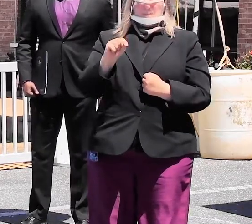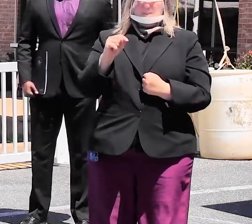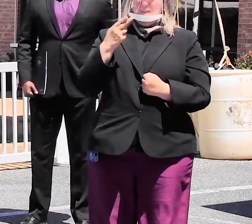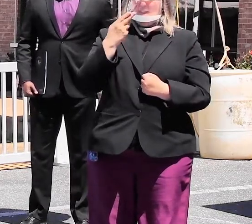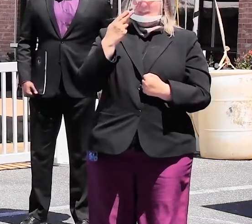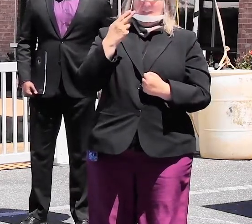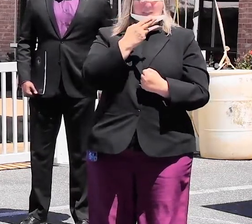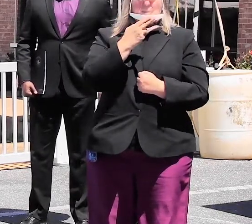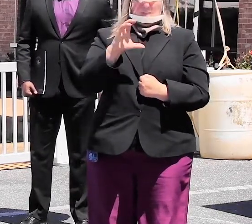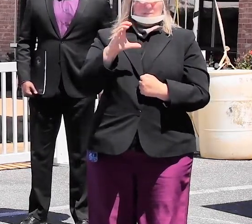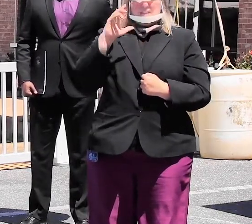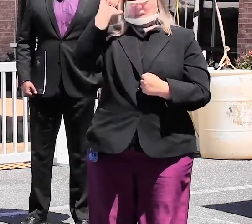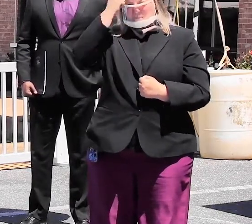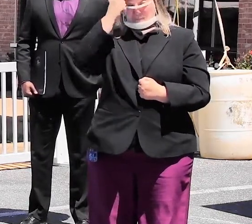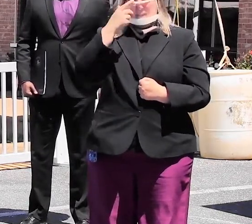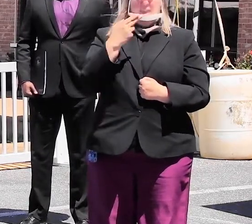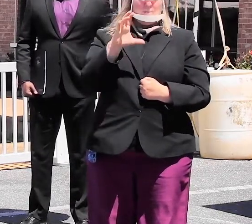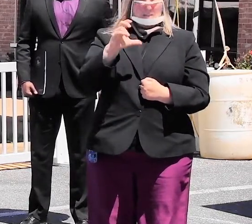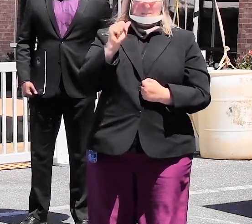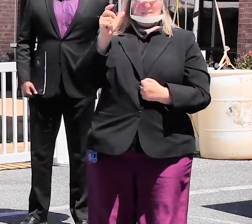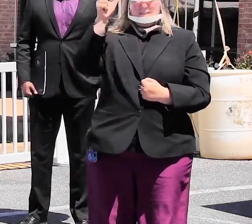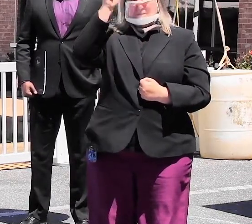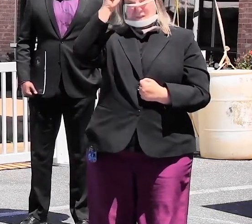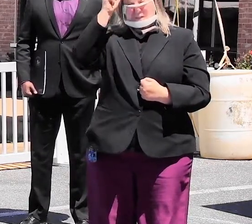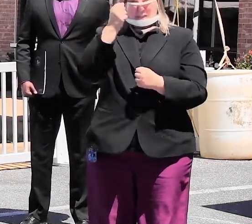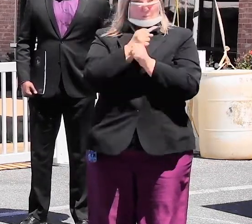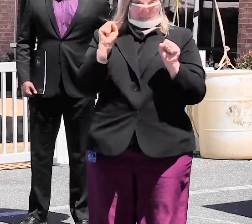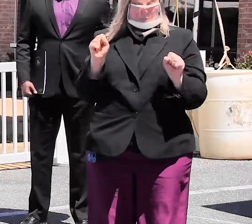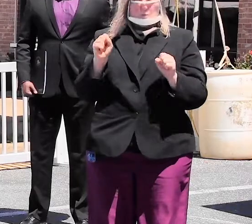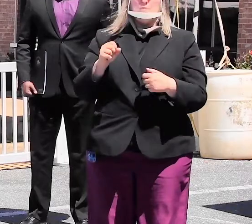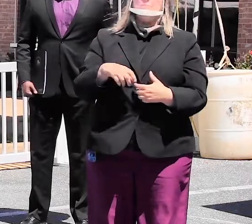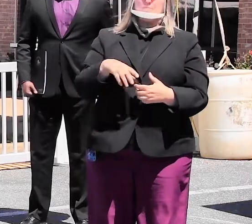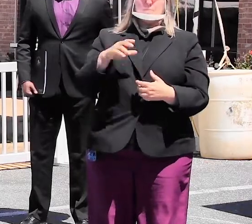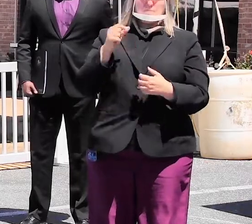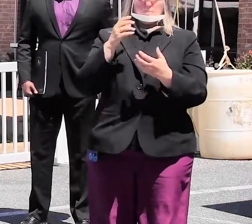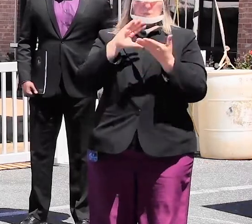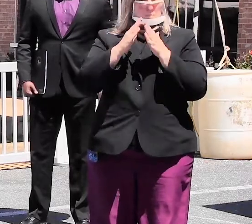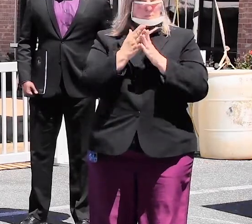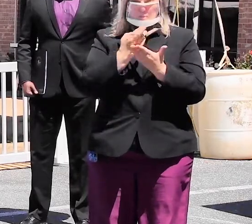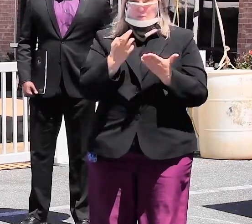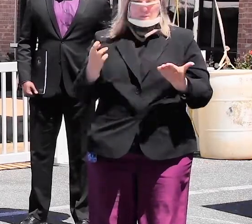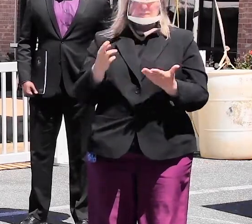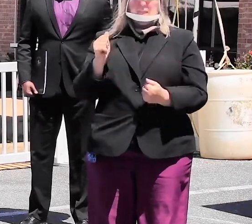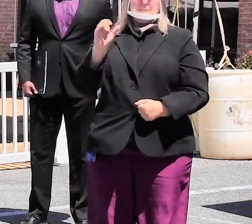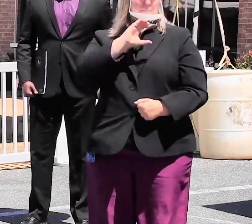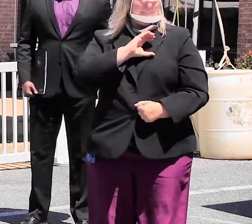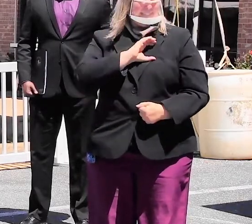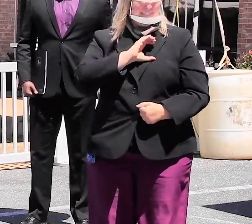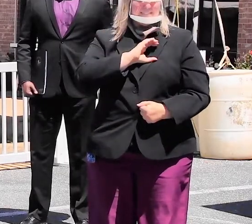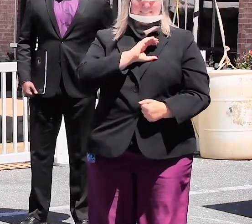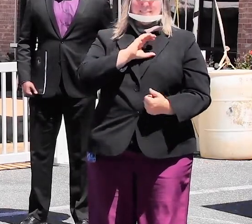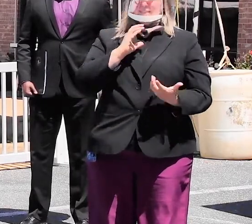Howard County Government, Howard County Fire and Rescue, Community Resources, the police,